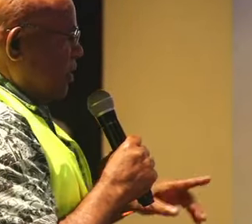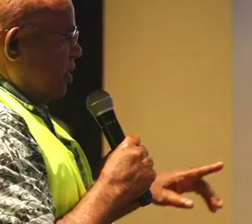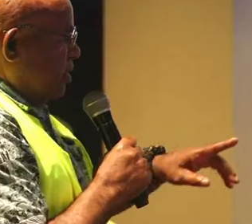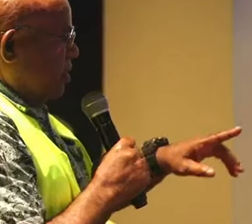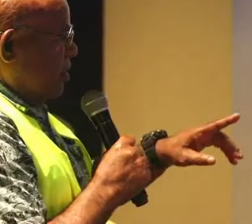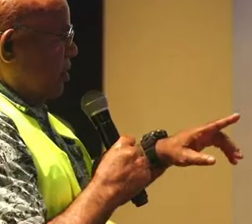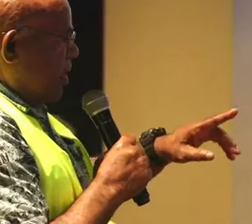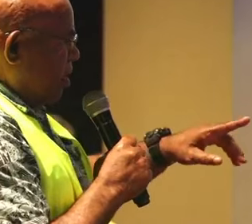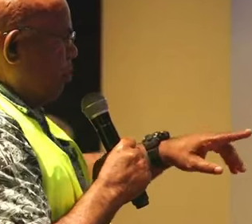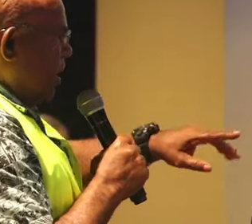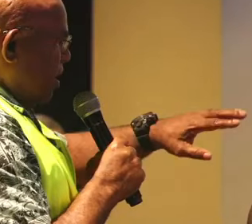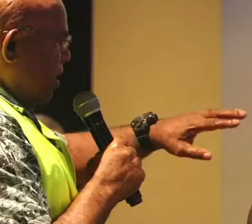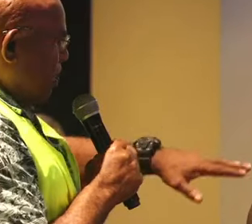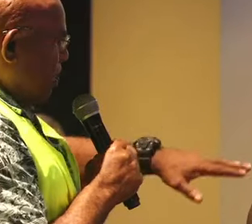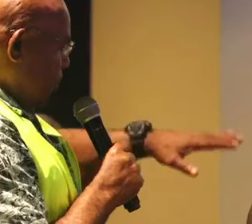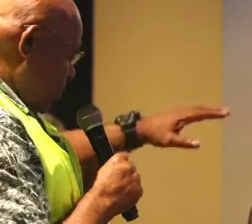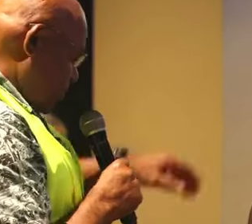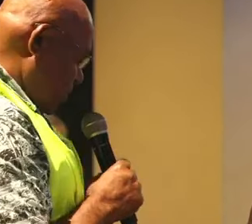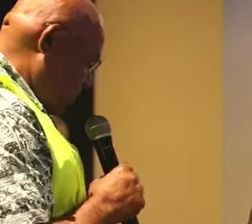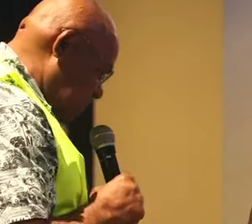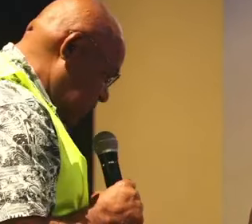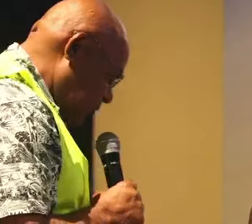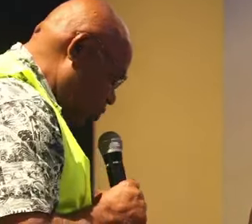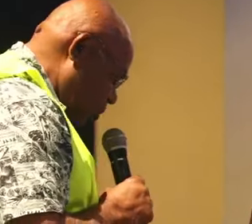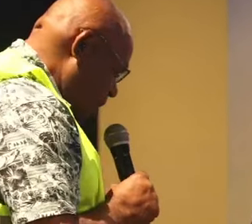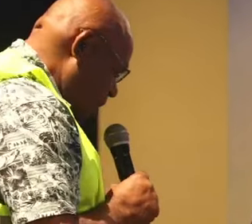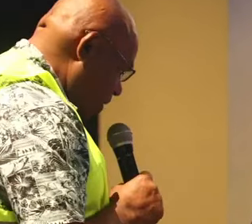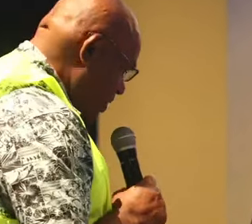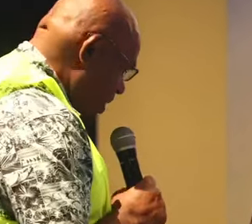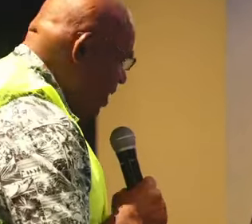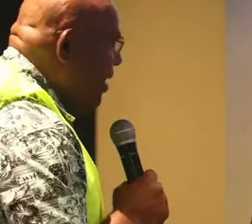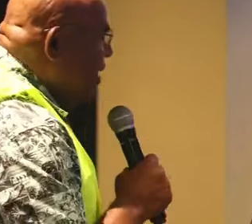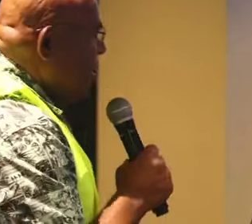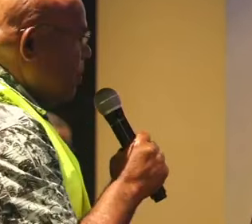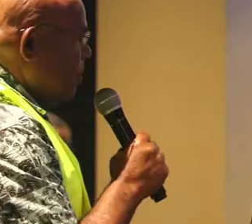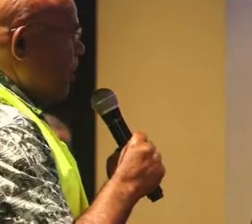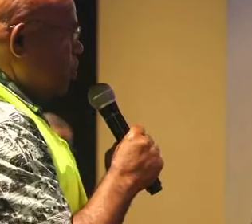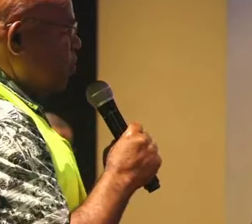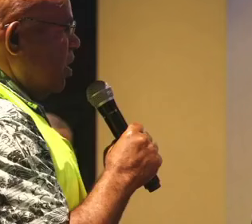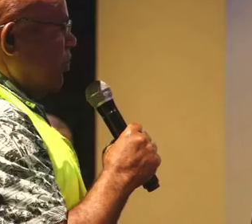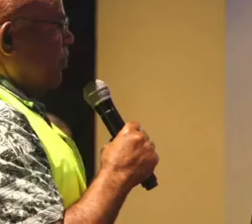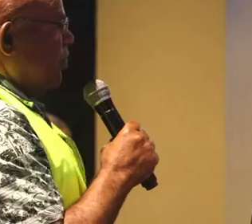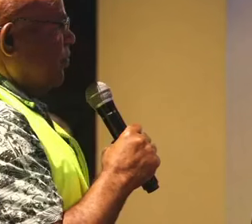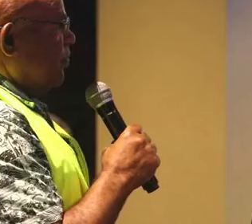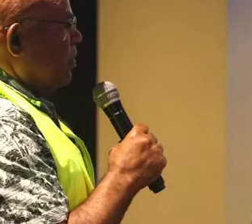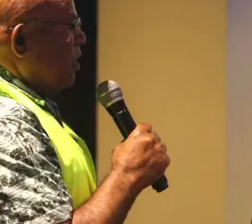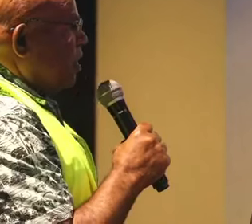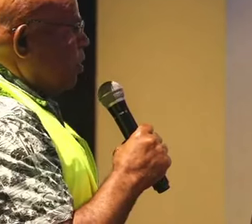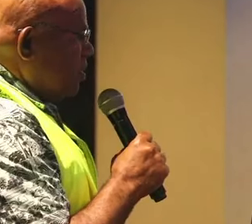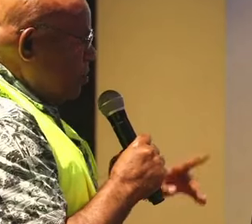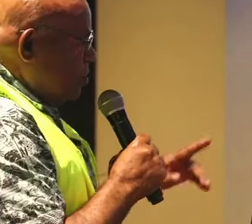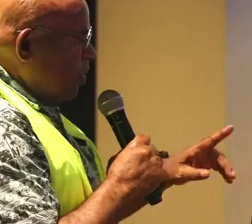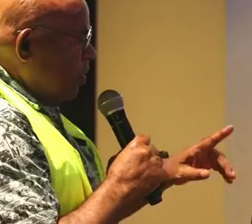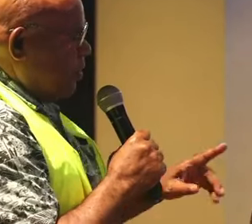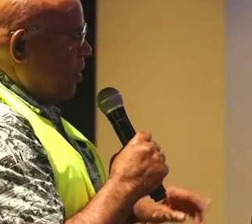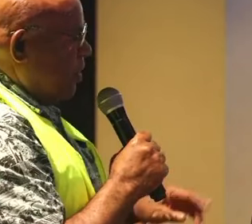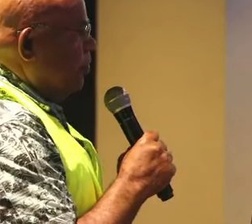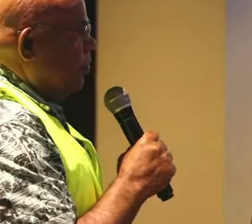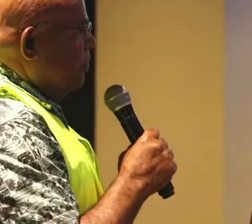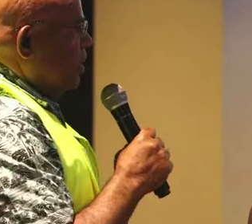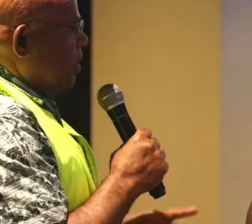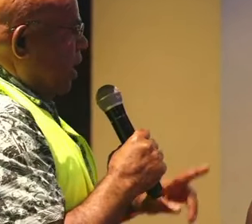But now bloody Lumi blow easy stock room go down now. Me blah close now. Question blow me